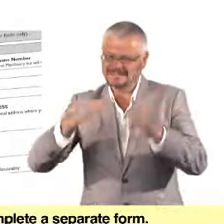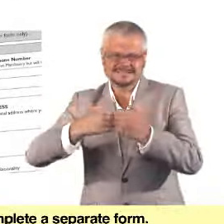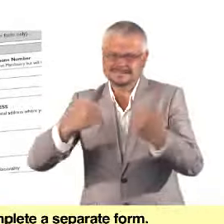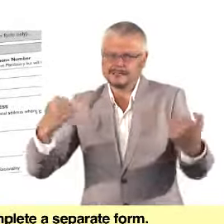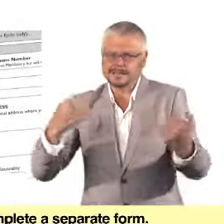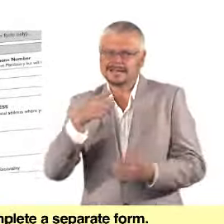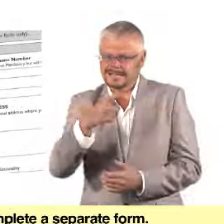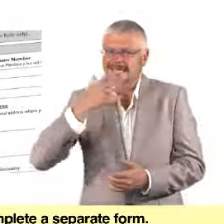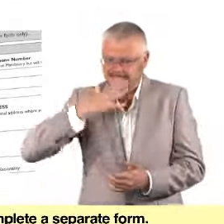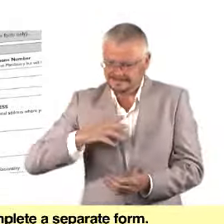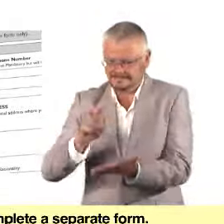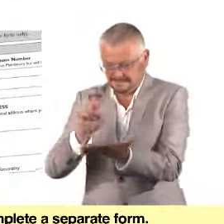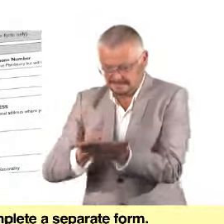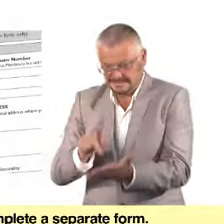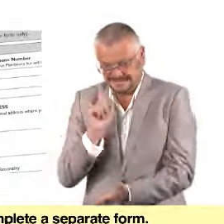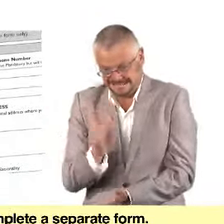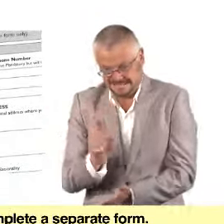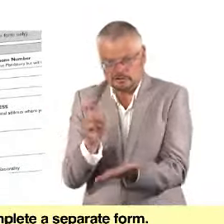You will need to complete a separate form.